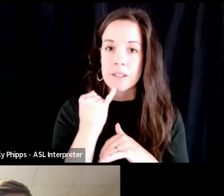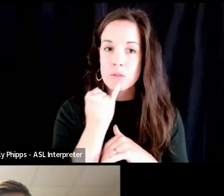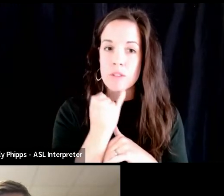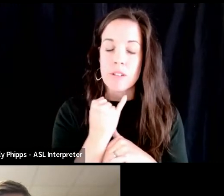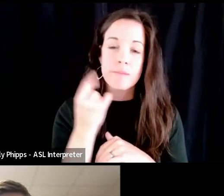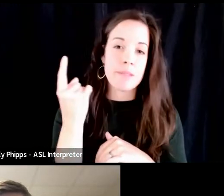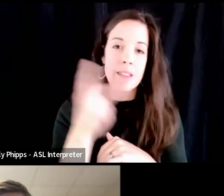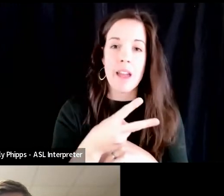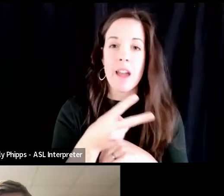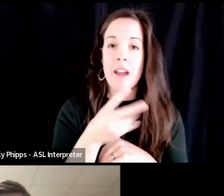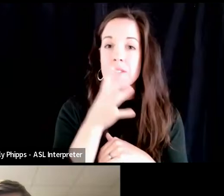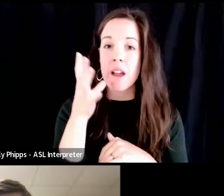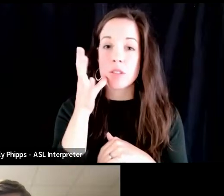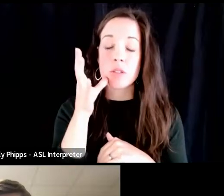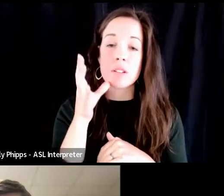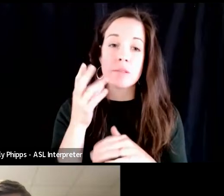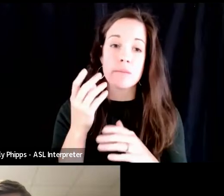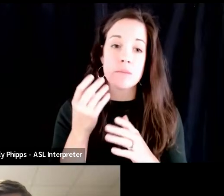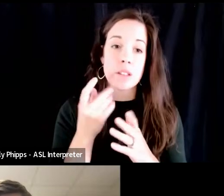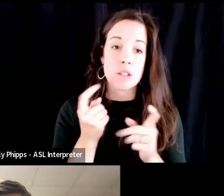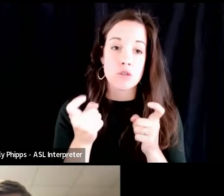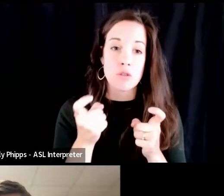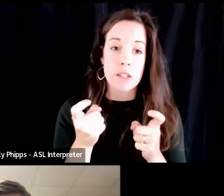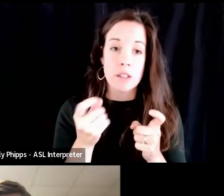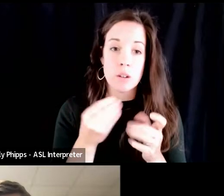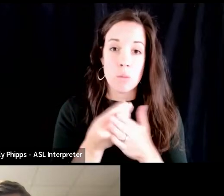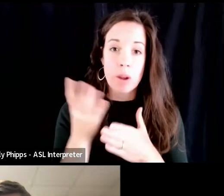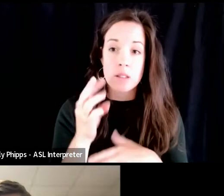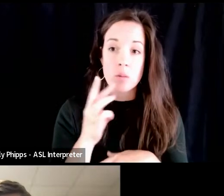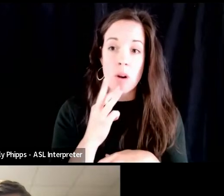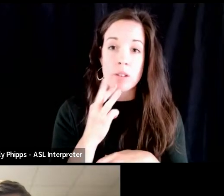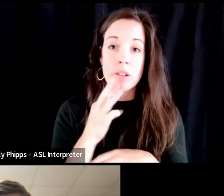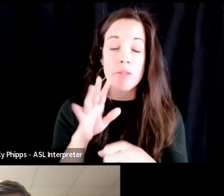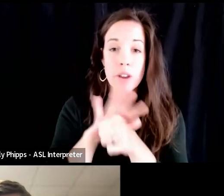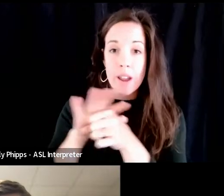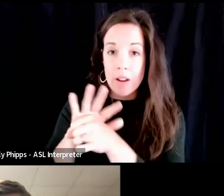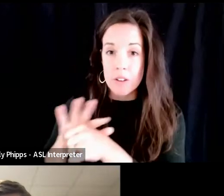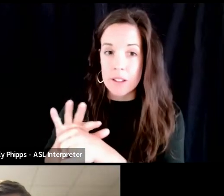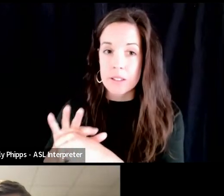the agriculture is today treated wastewater. For areas of